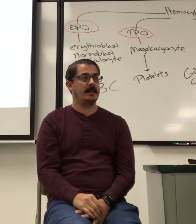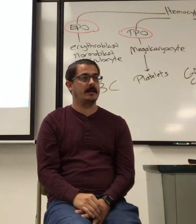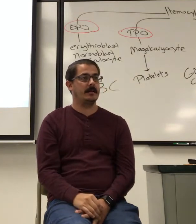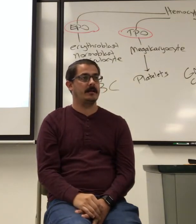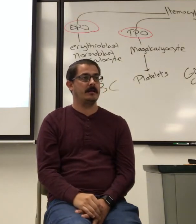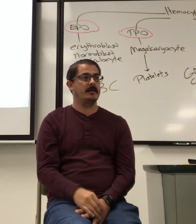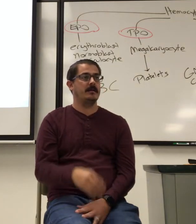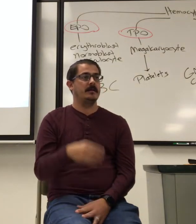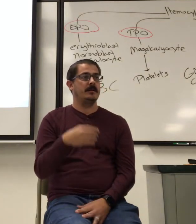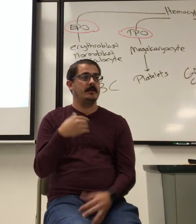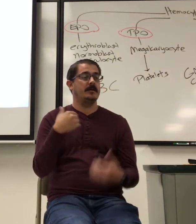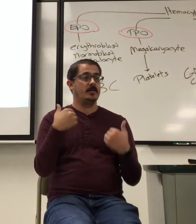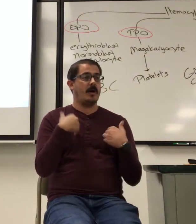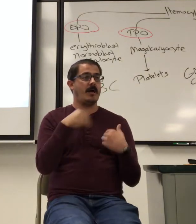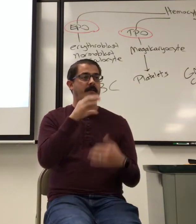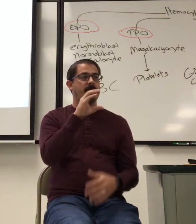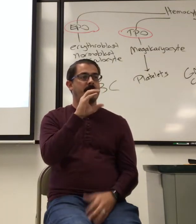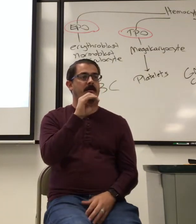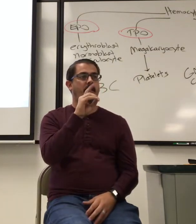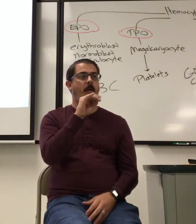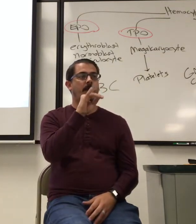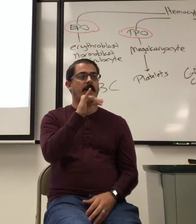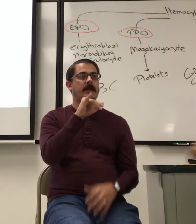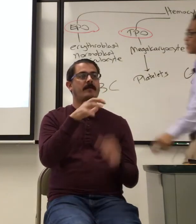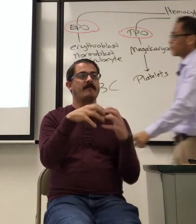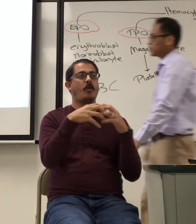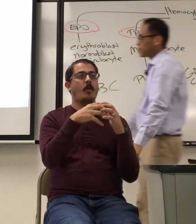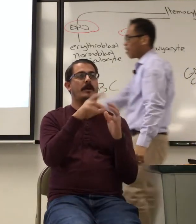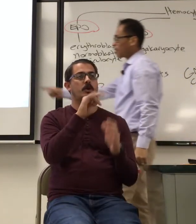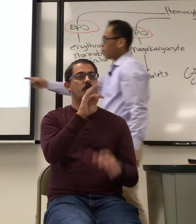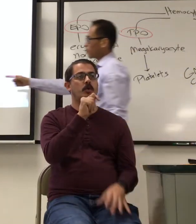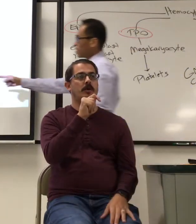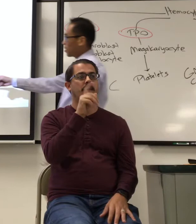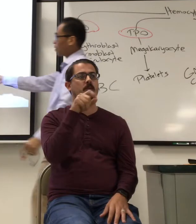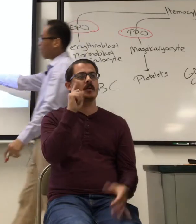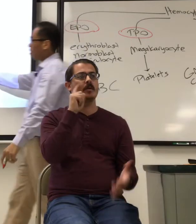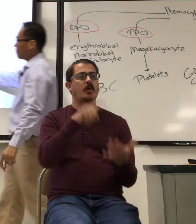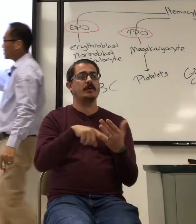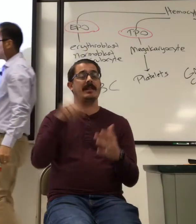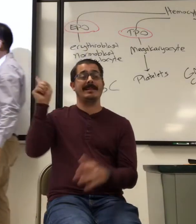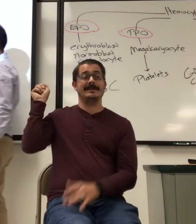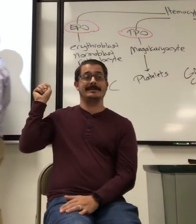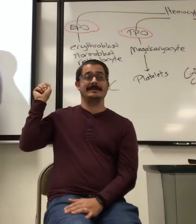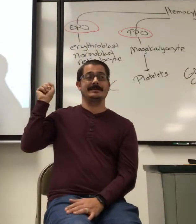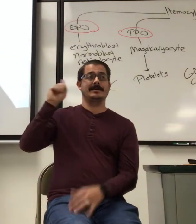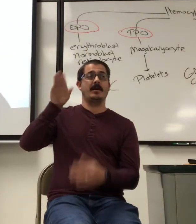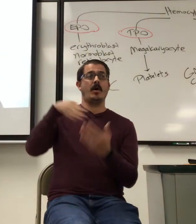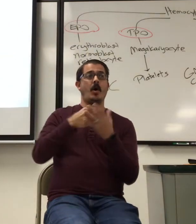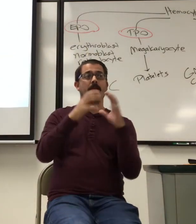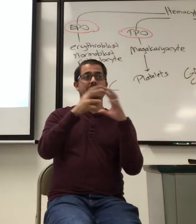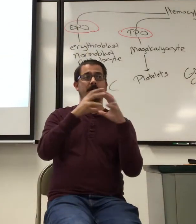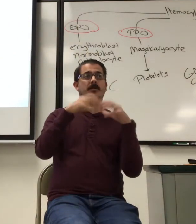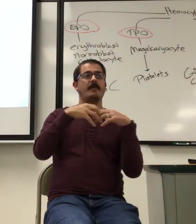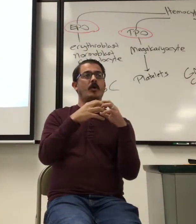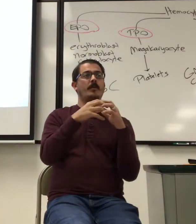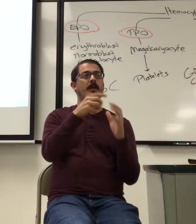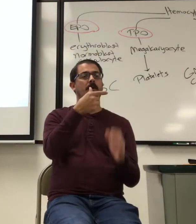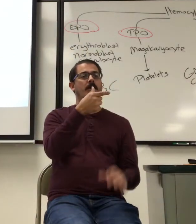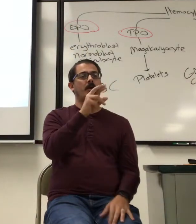get these colony-forming units, what you should see is that on this arm over here, all of these cells are forming one of the